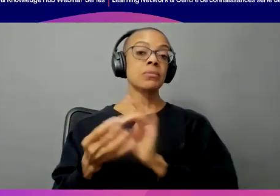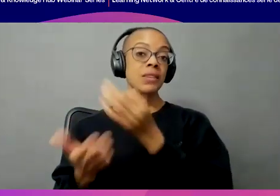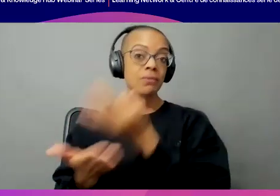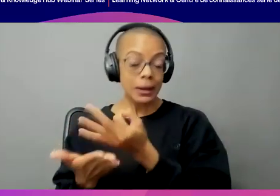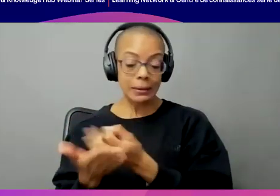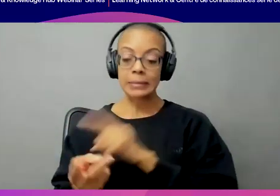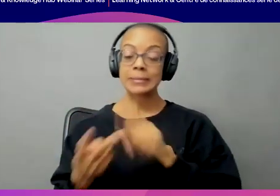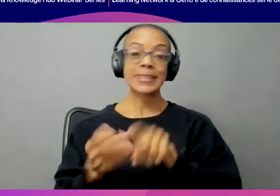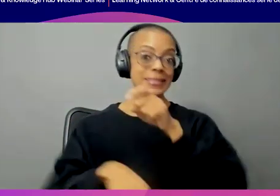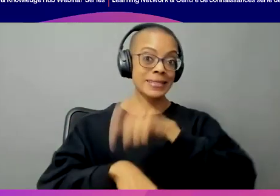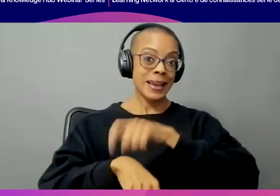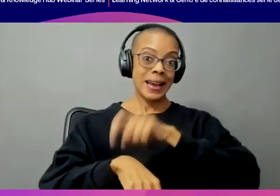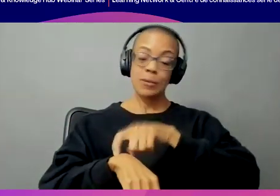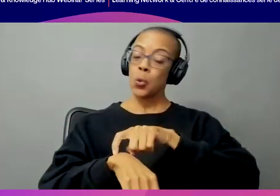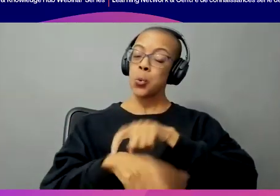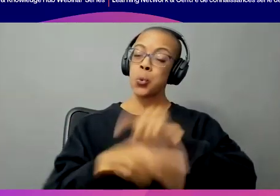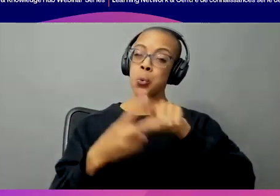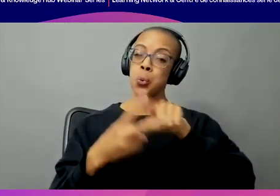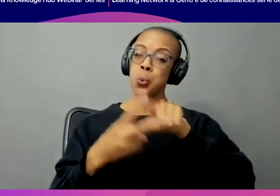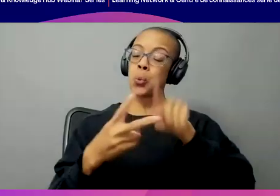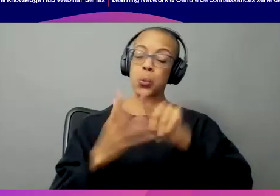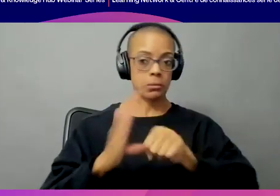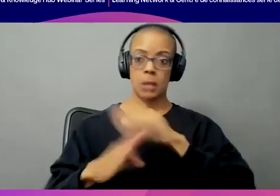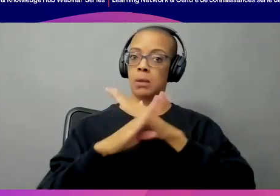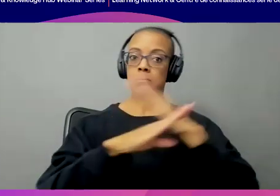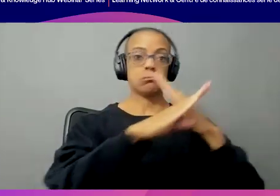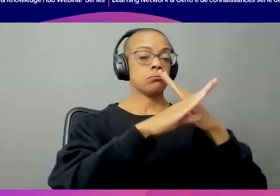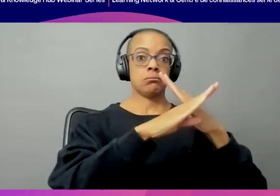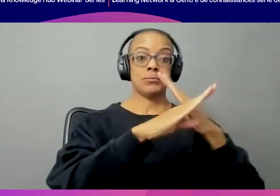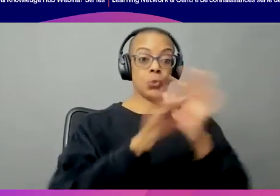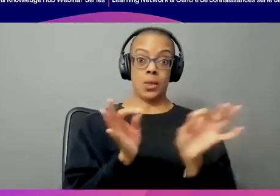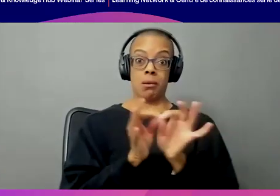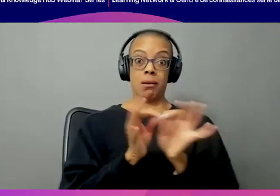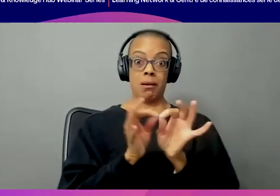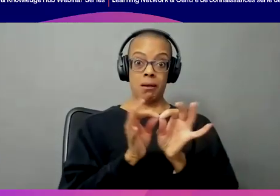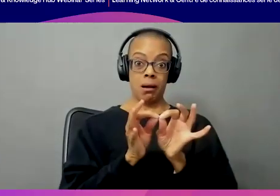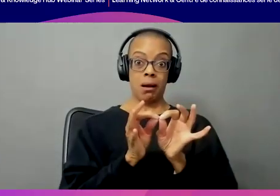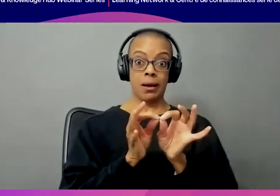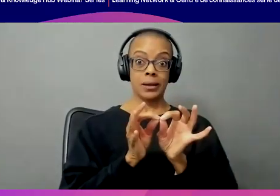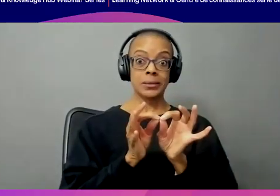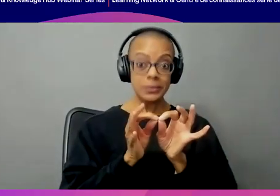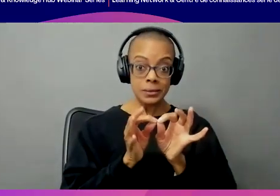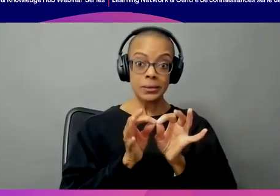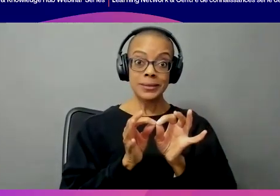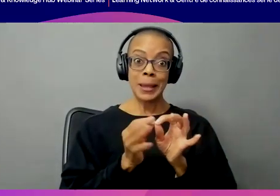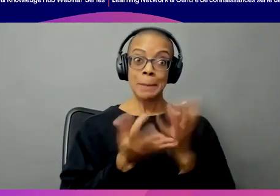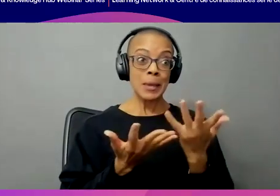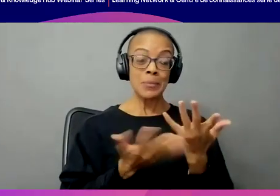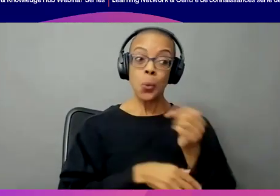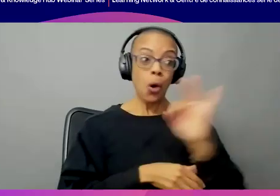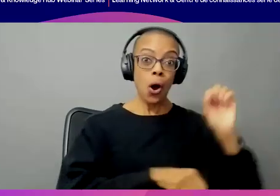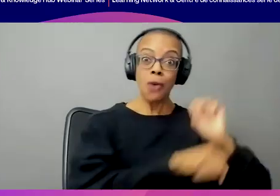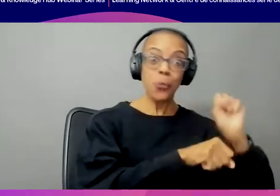time. These are 2 key barriers. So for instance, just the costs of not only losing potential work time,